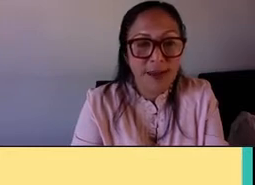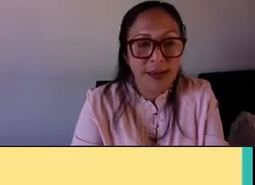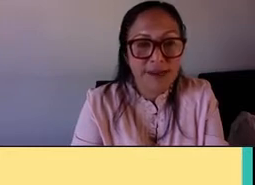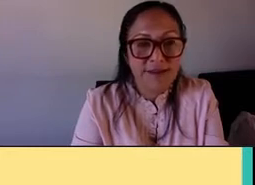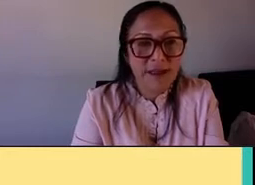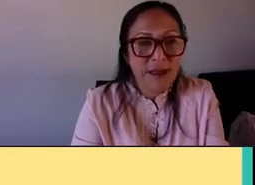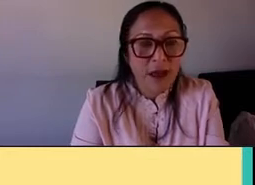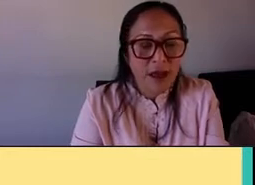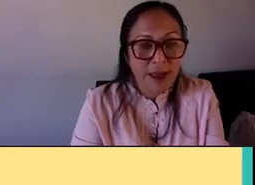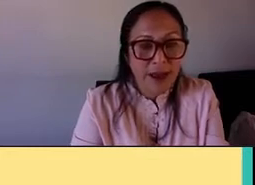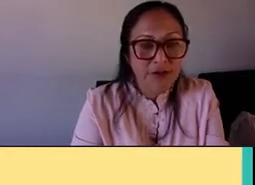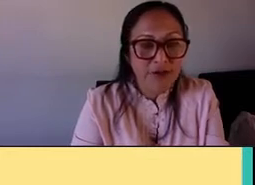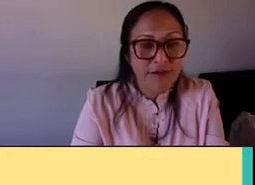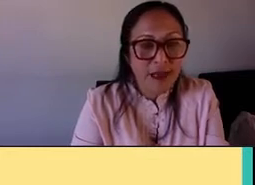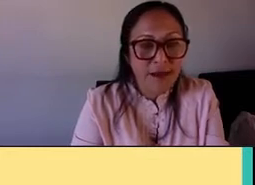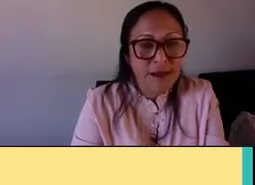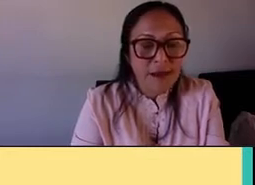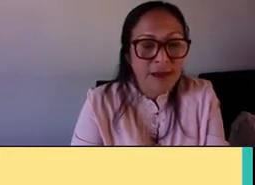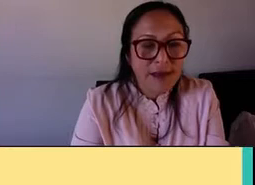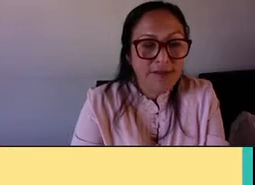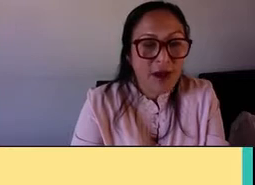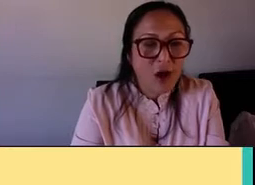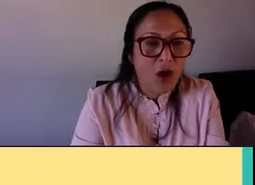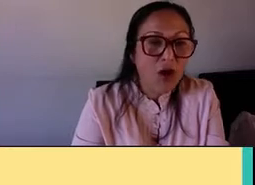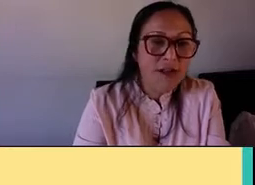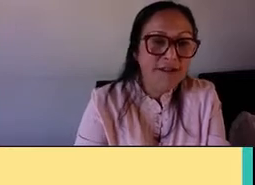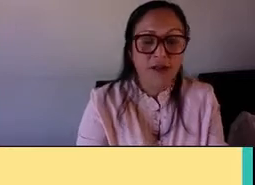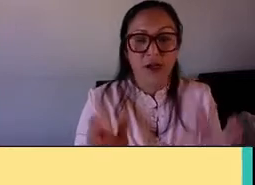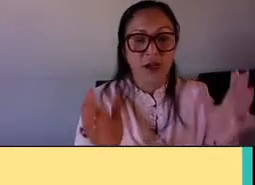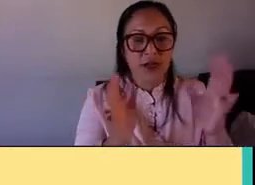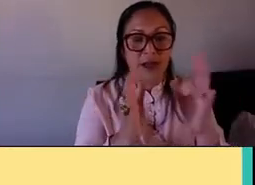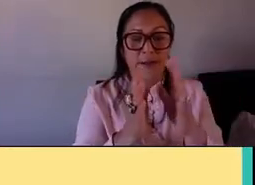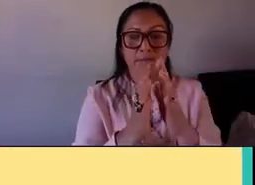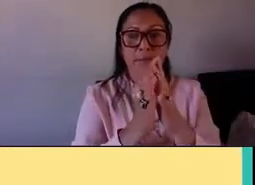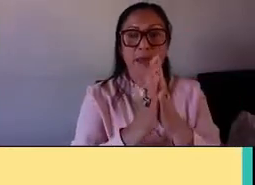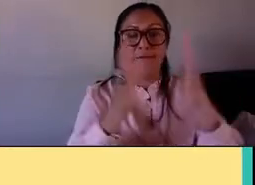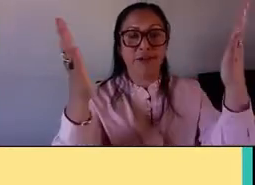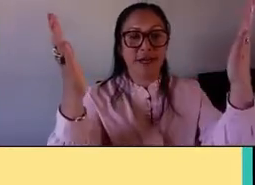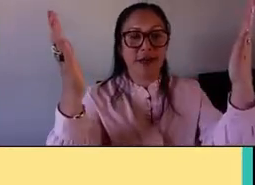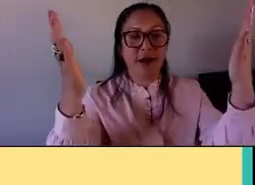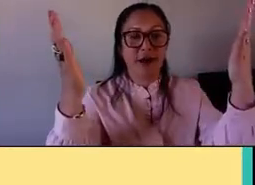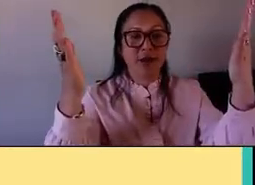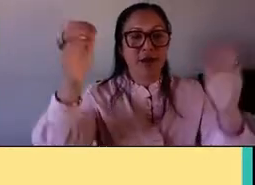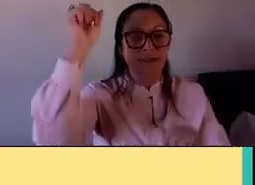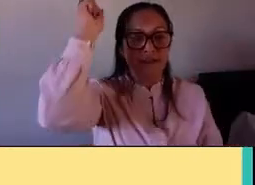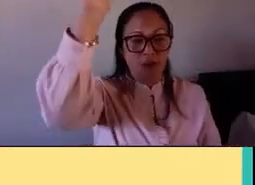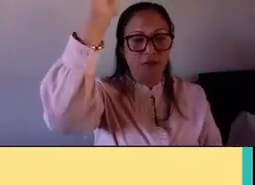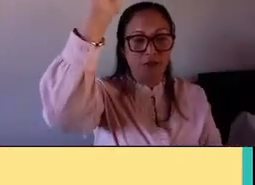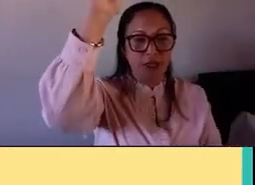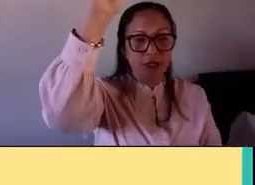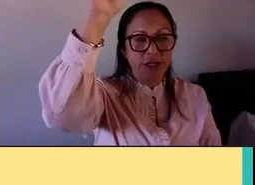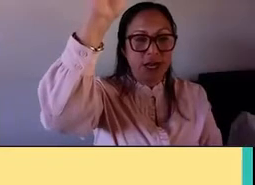my babies how to do sign. It's got a little pamphlet in there that you can stick